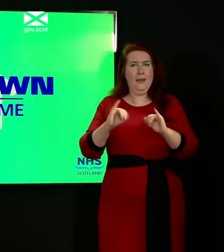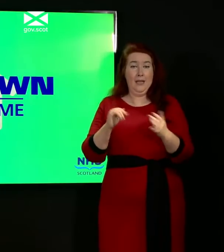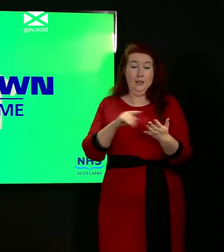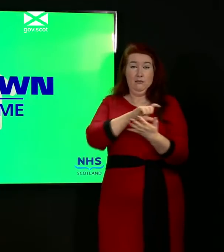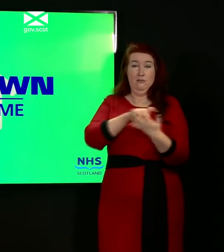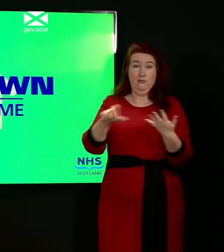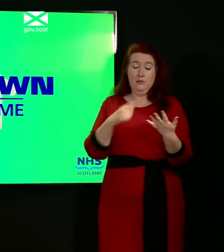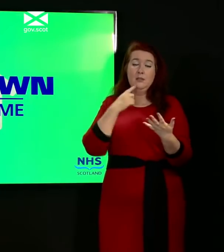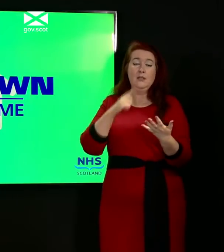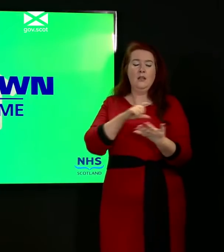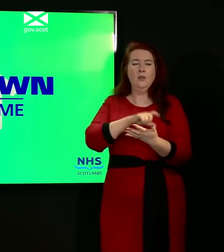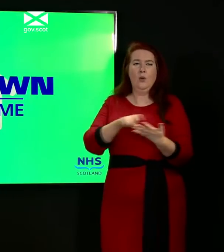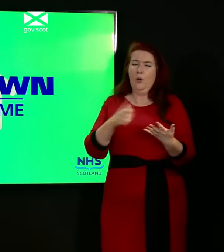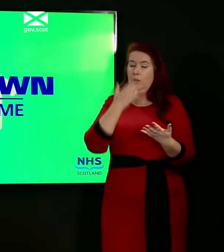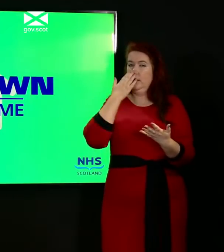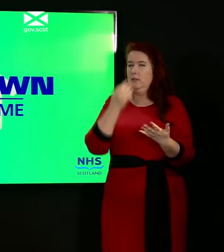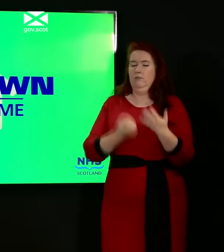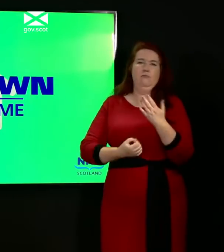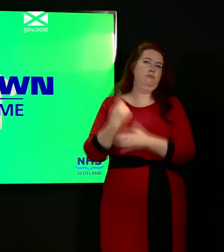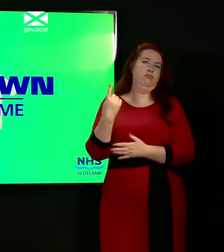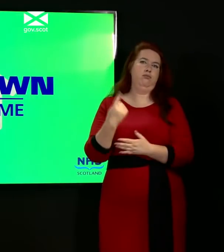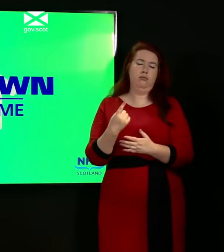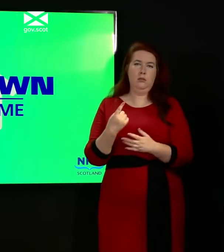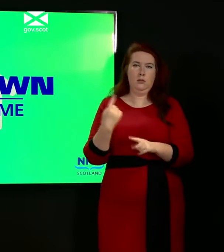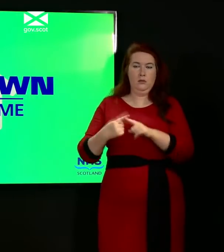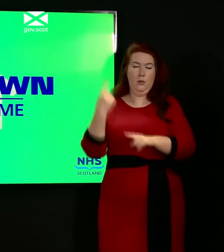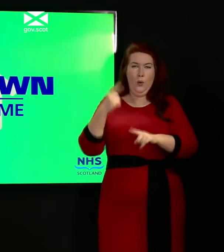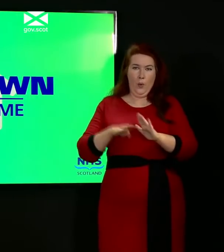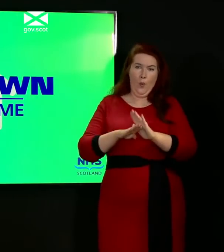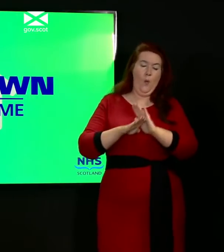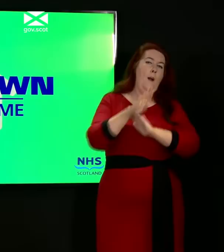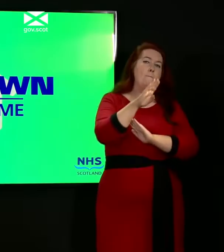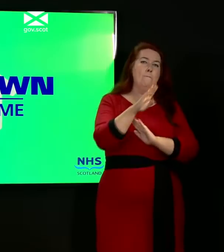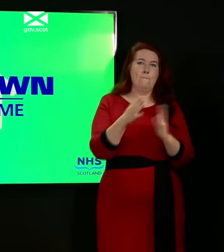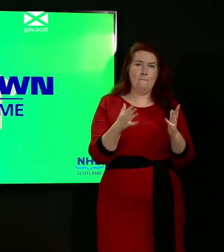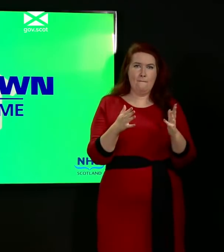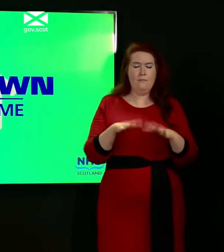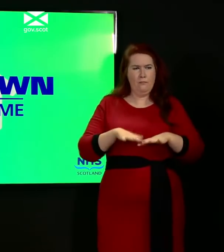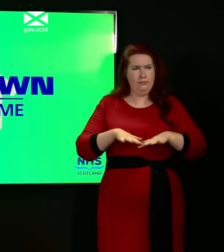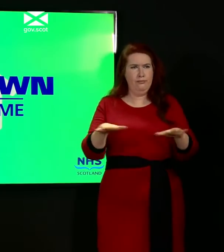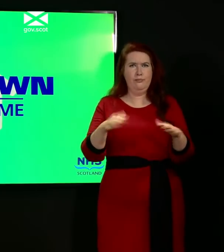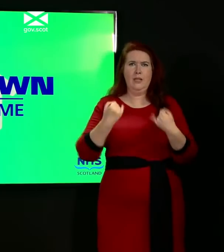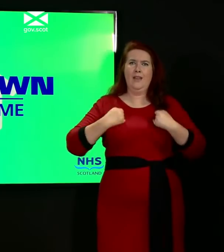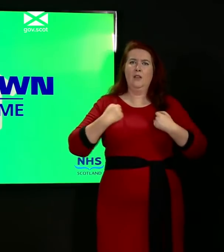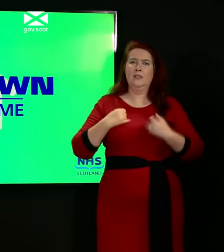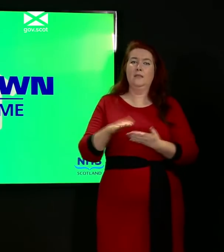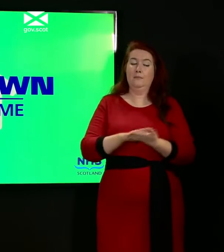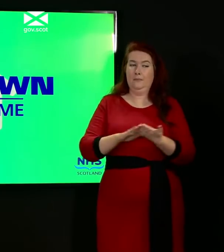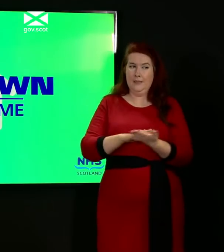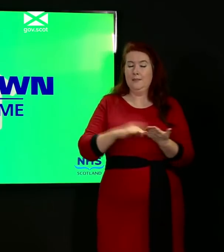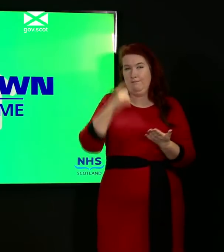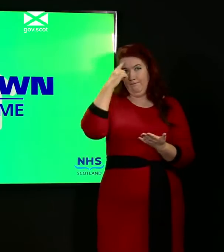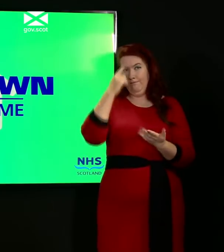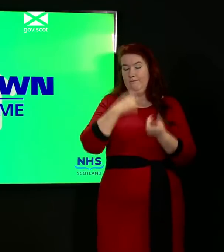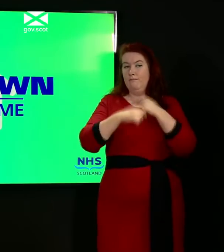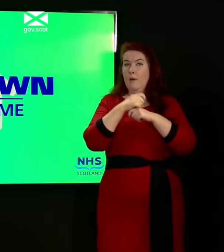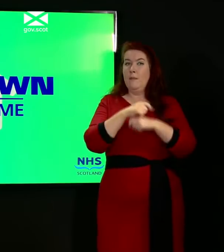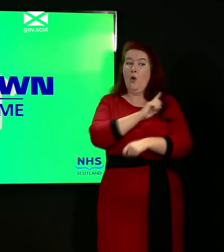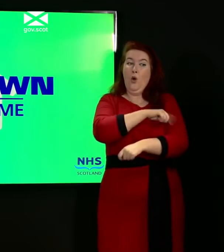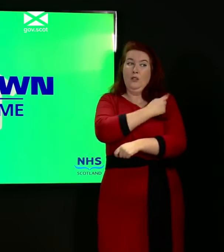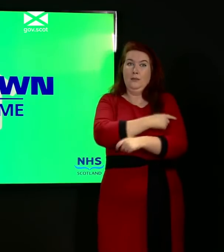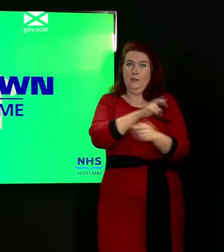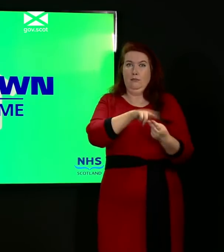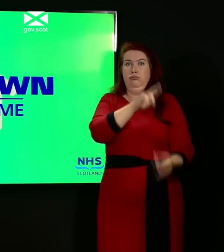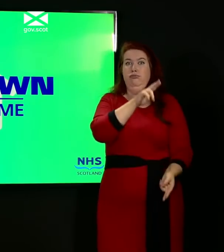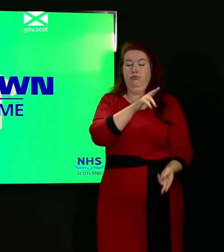beginning of it, we have seen a step change in the incidence and prevalence of the virus, which we anticipate will lead to increased hospital admissions and